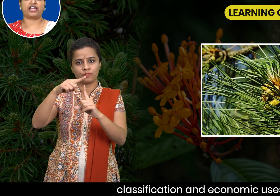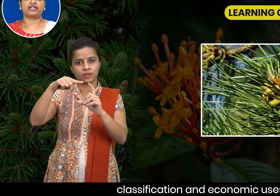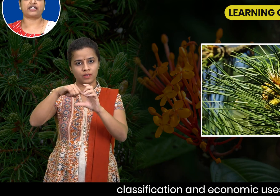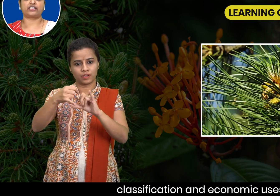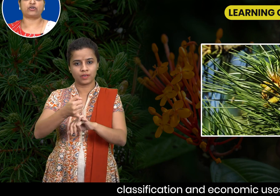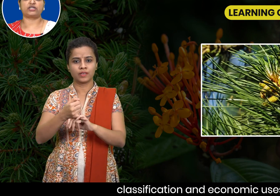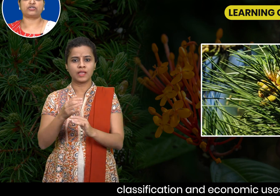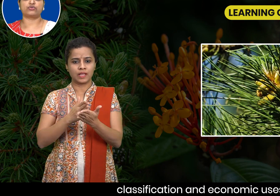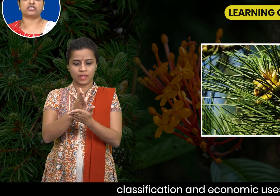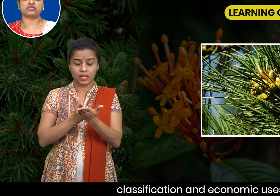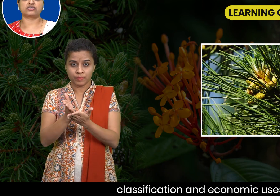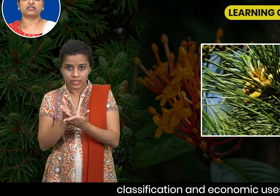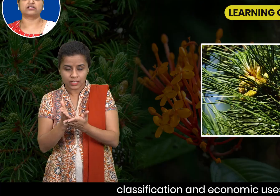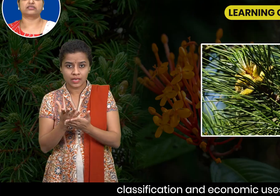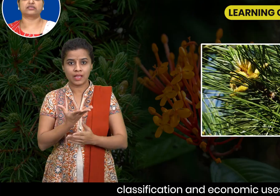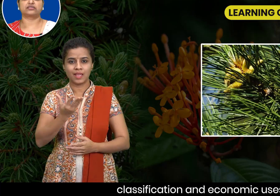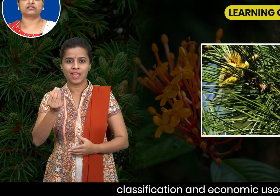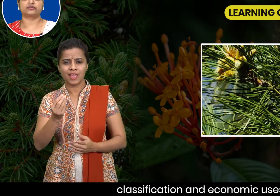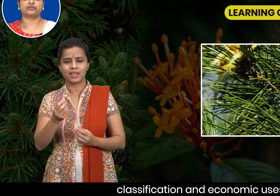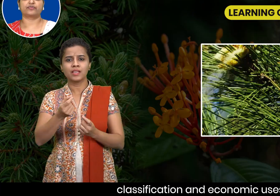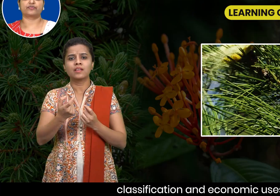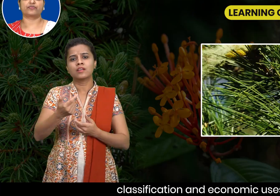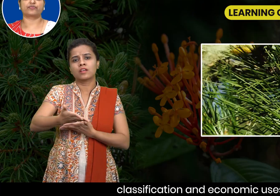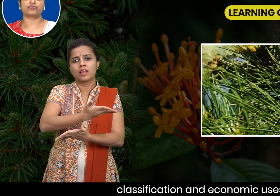classification and economic uses,